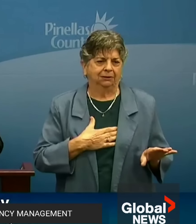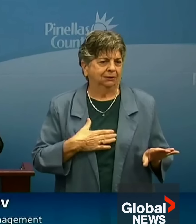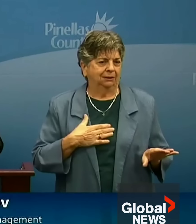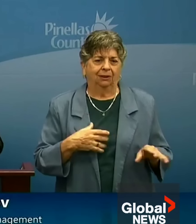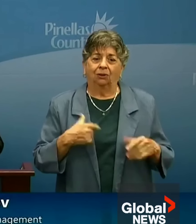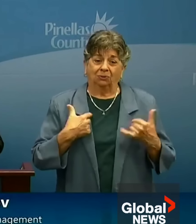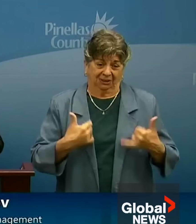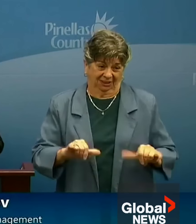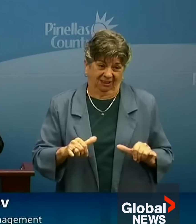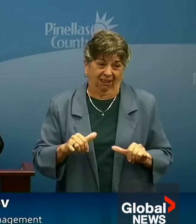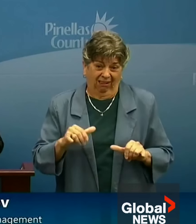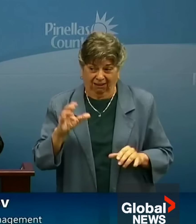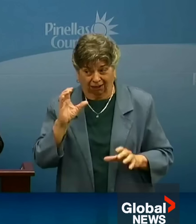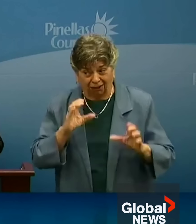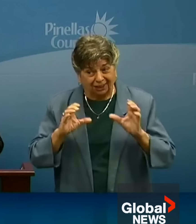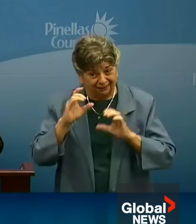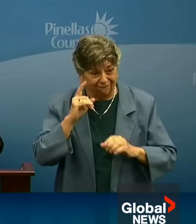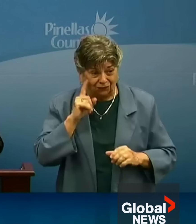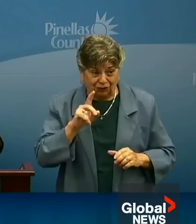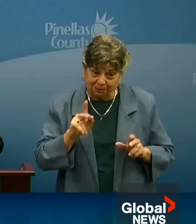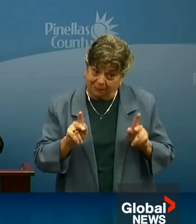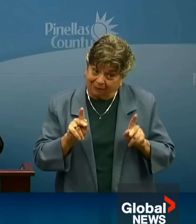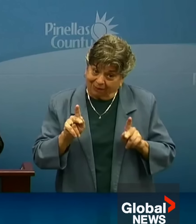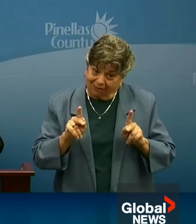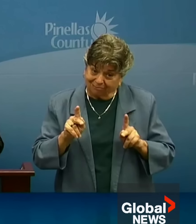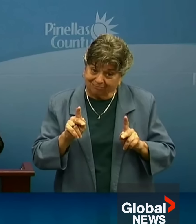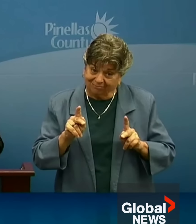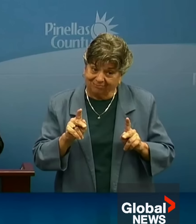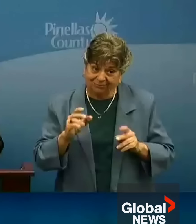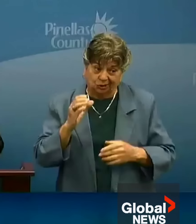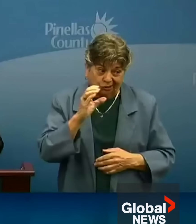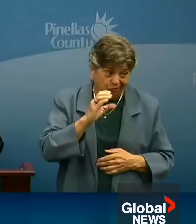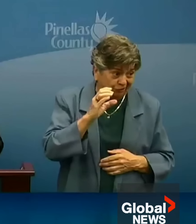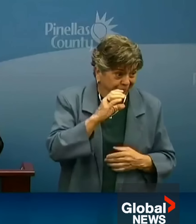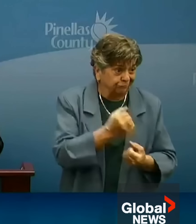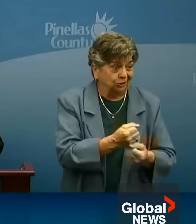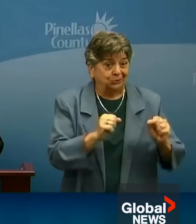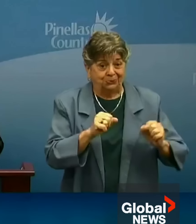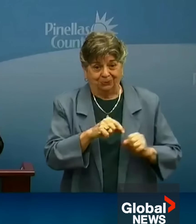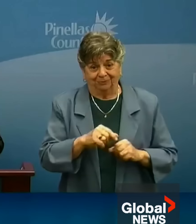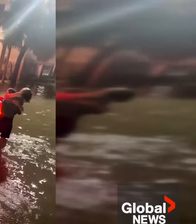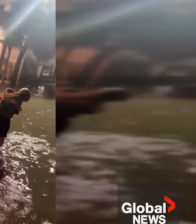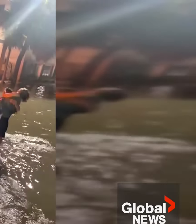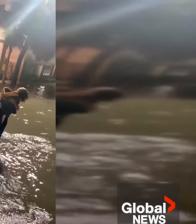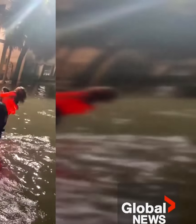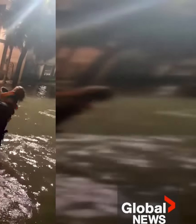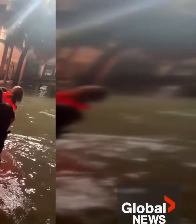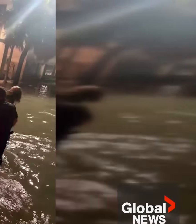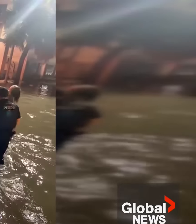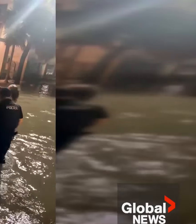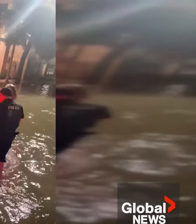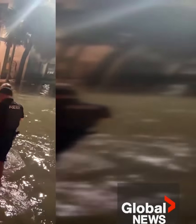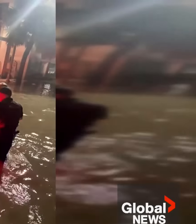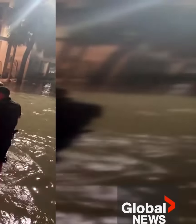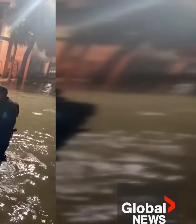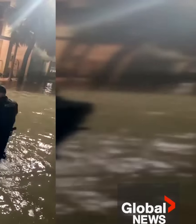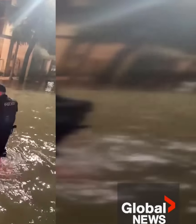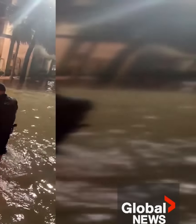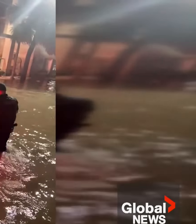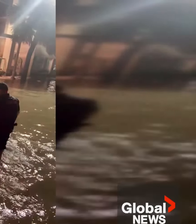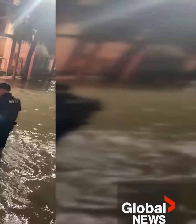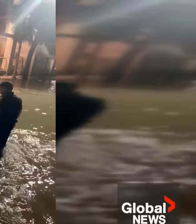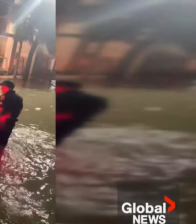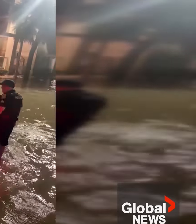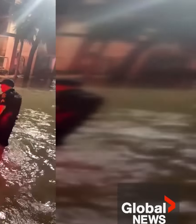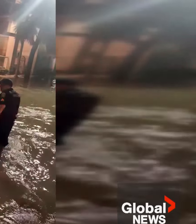single structure, making sure if there's anybody in there that still could be rescued. Authorities are also struggling